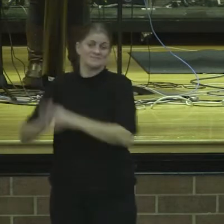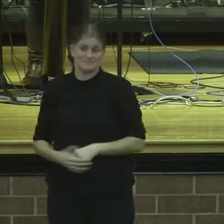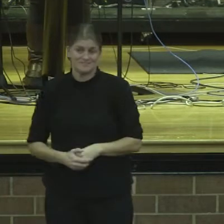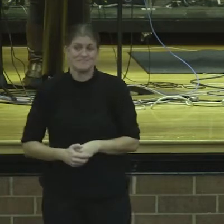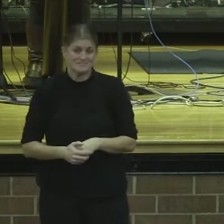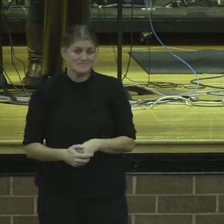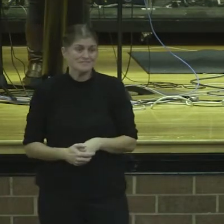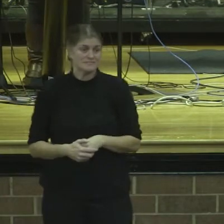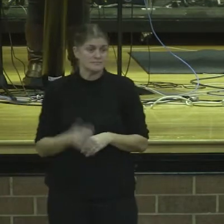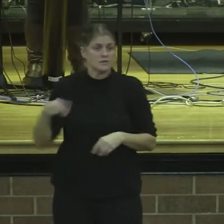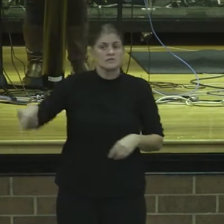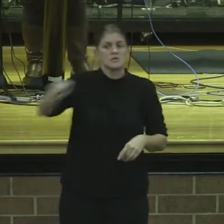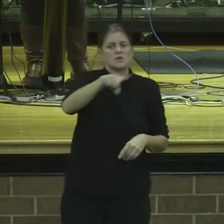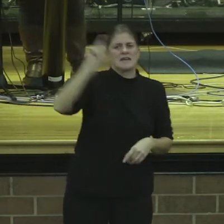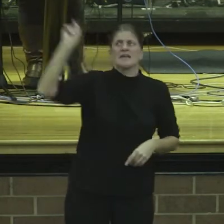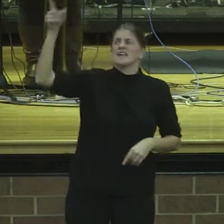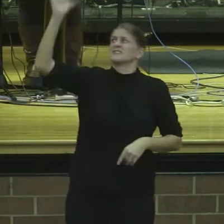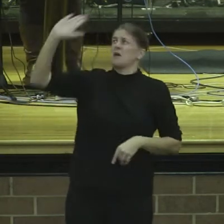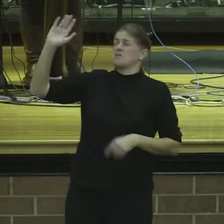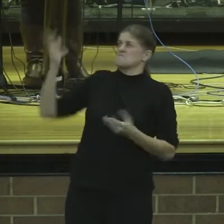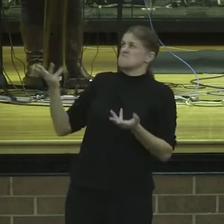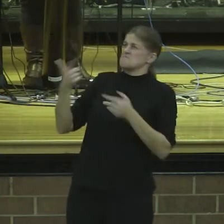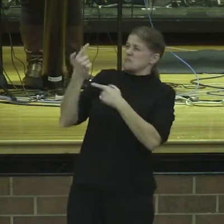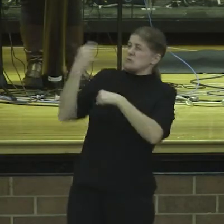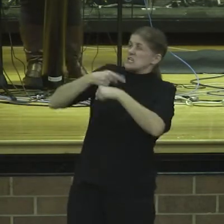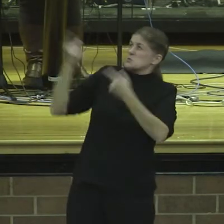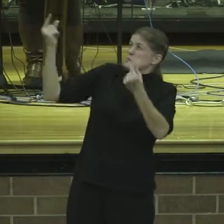Ultimately, you need to ask God what he's requiring of you for this prayer and fasting.